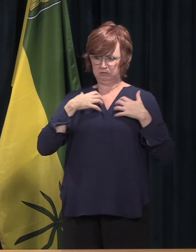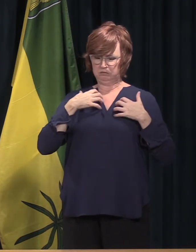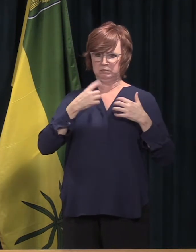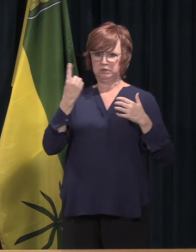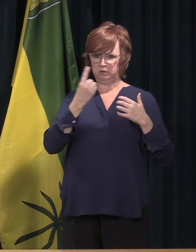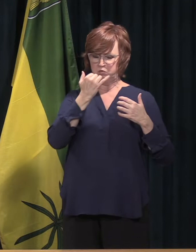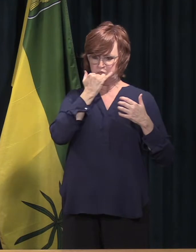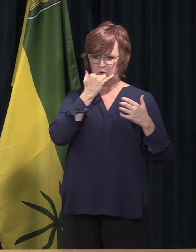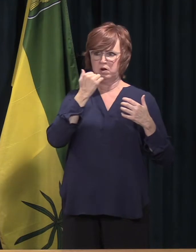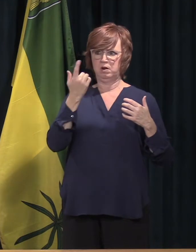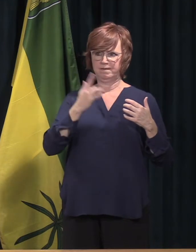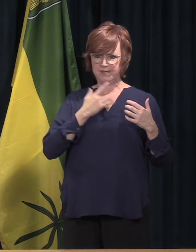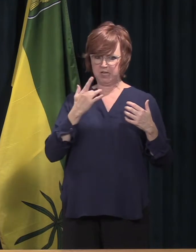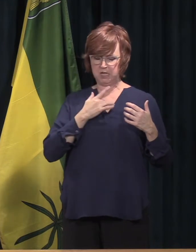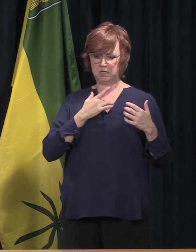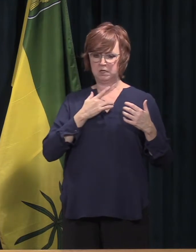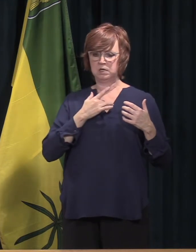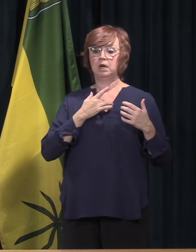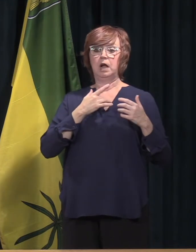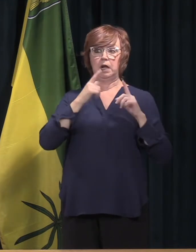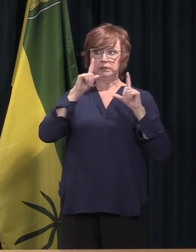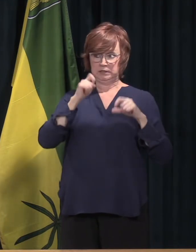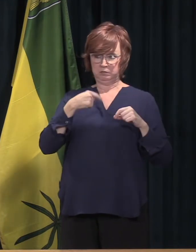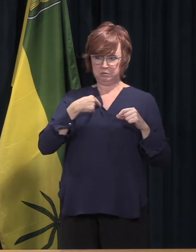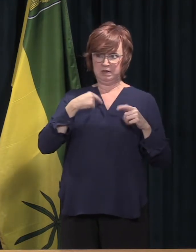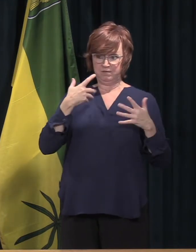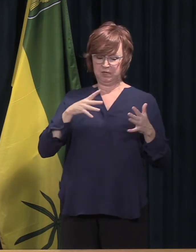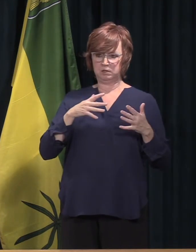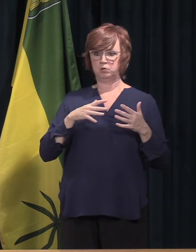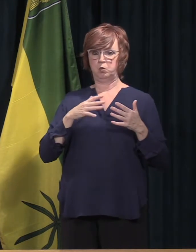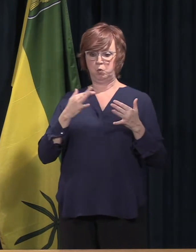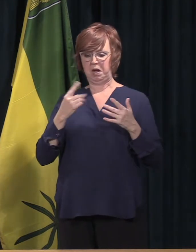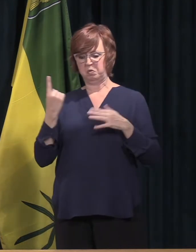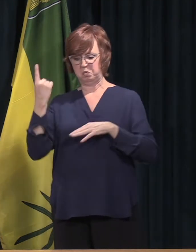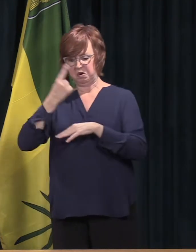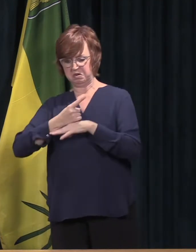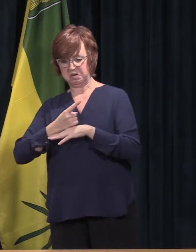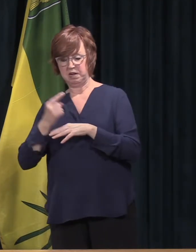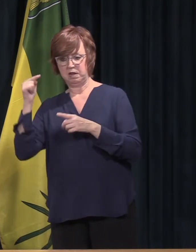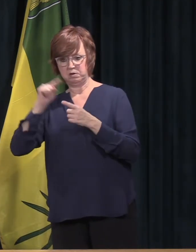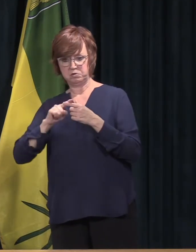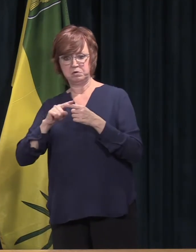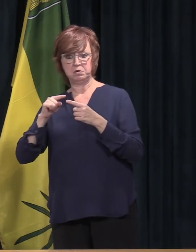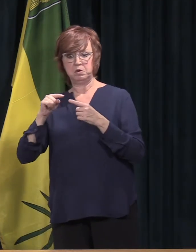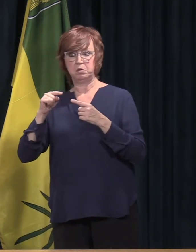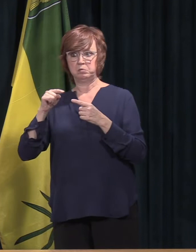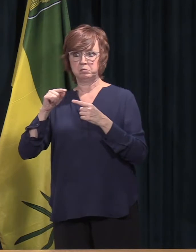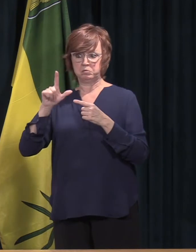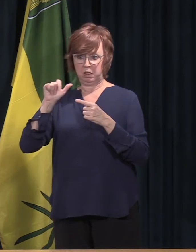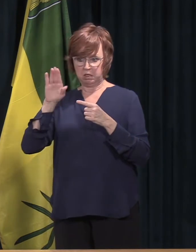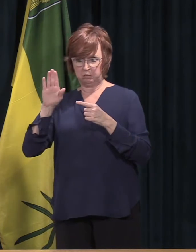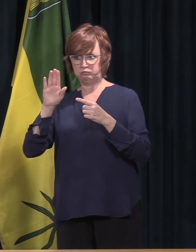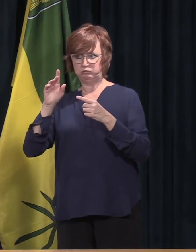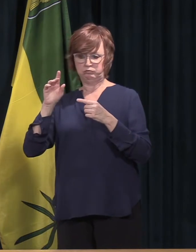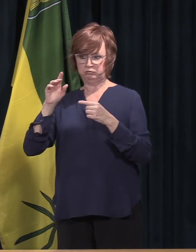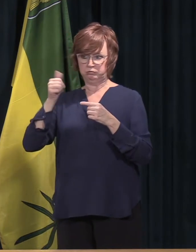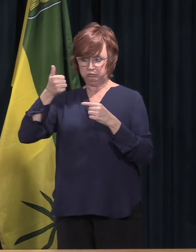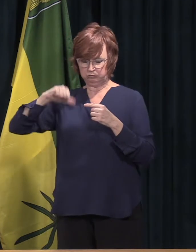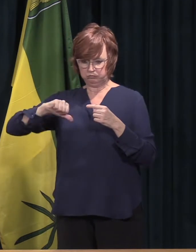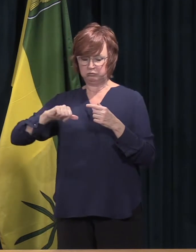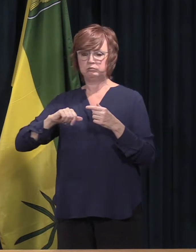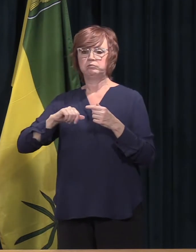but anyone at any work setting, if you develop symptoms, you should stand up, wipe